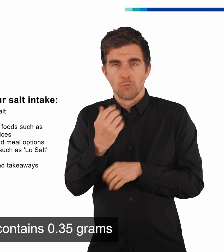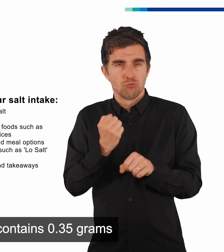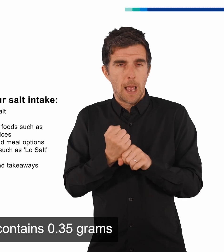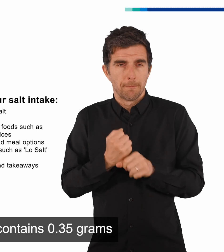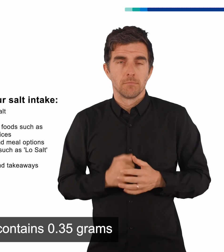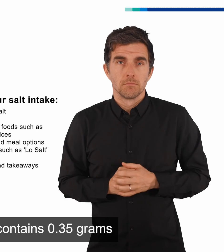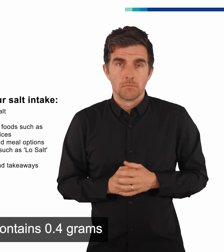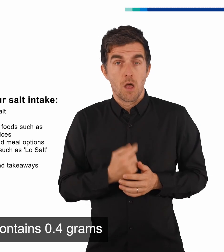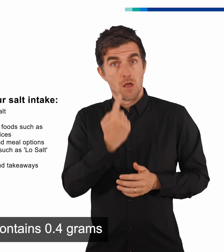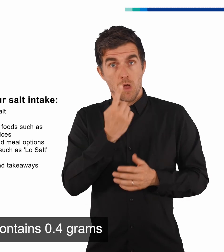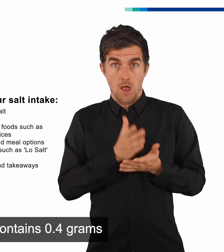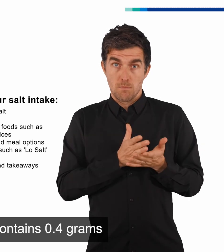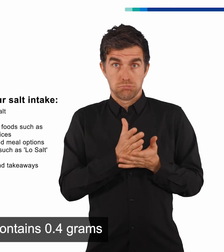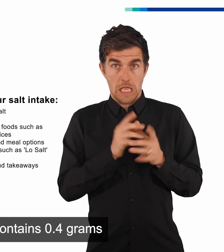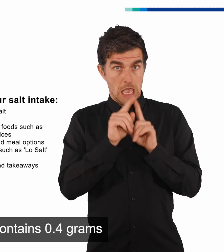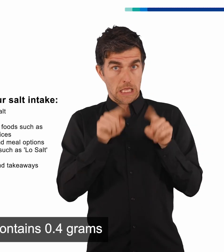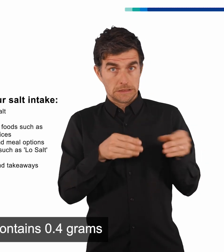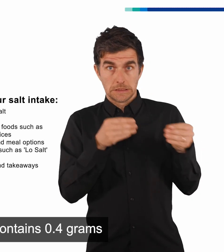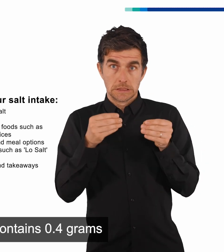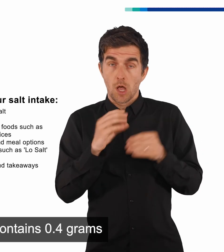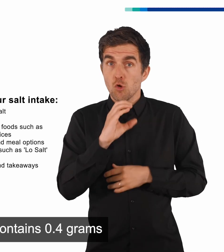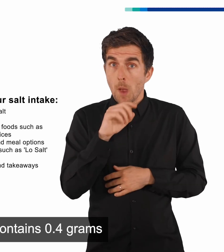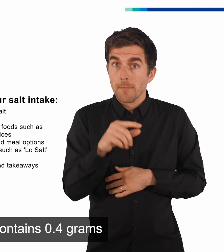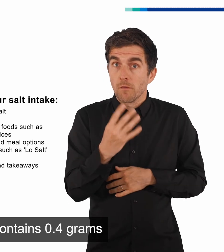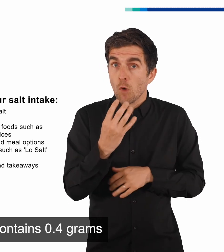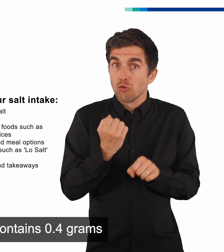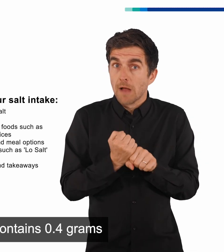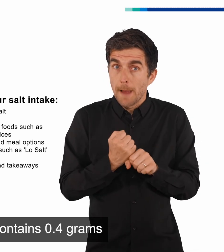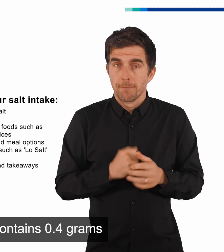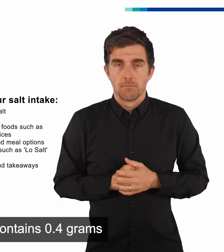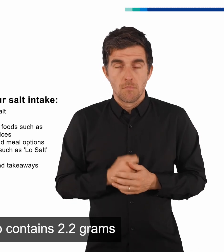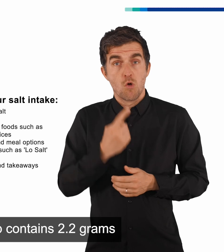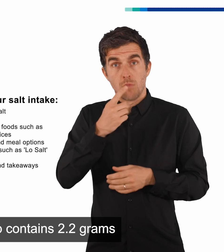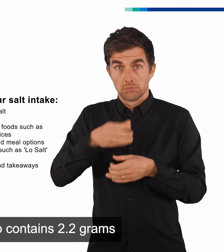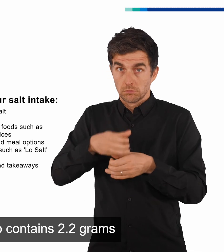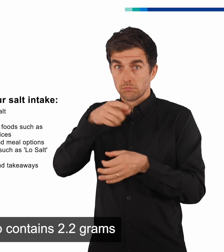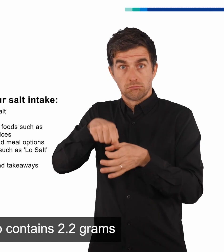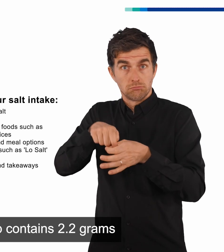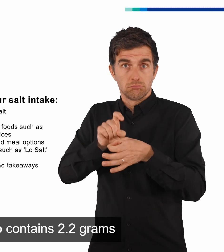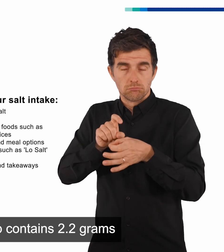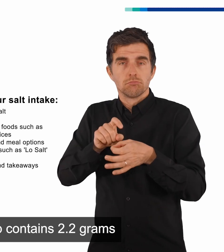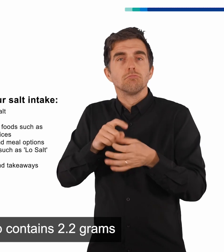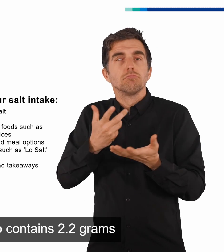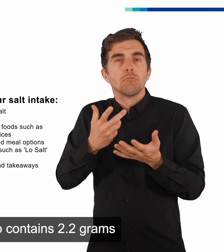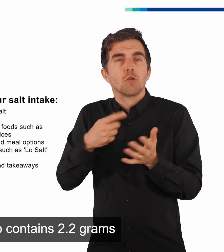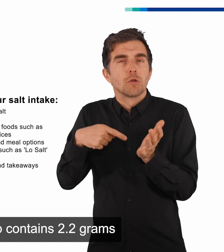tin of tomato soup contains 2.2 grams. Pre-packed sandwich contains 2